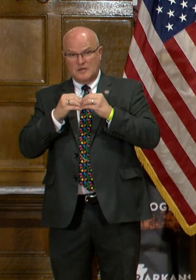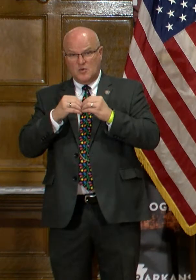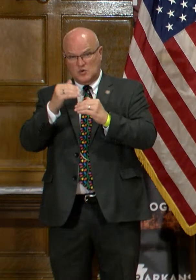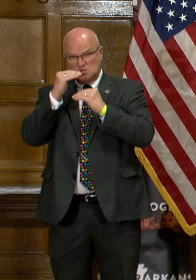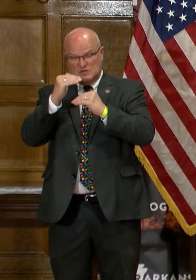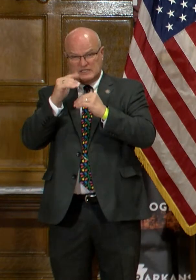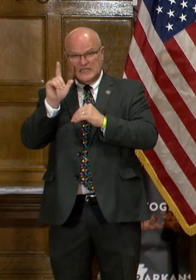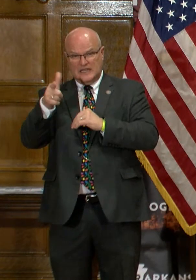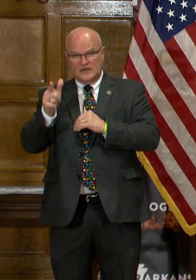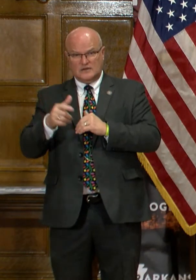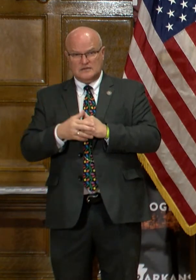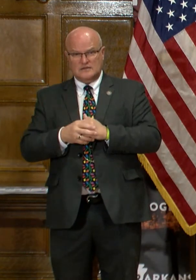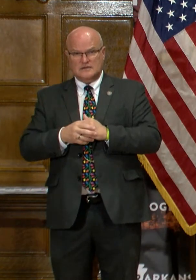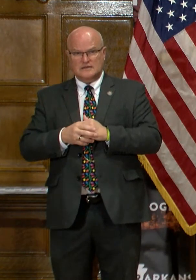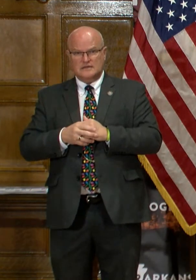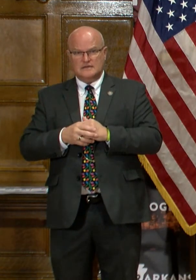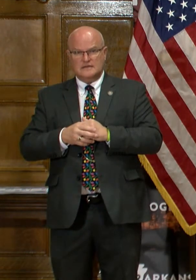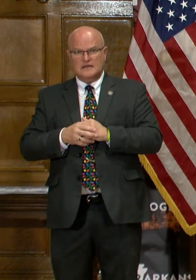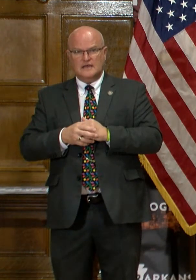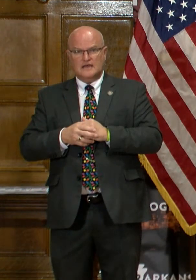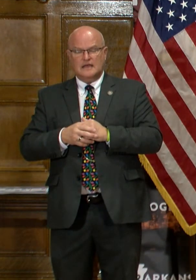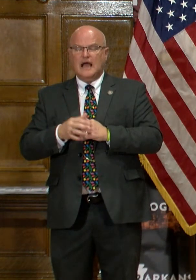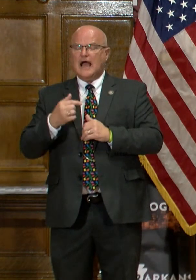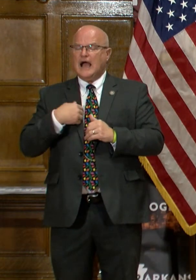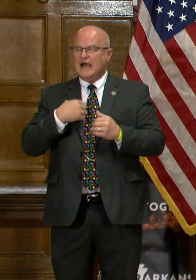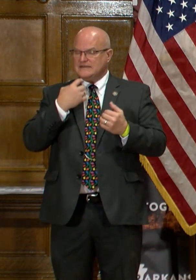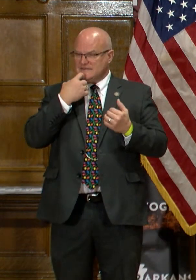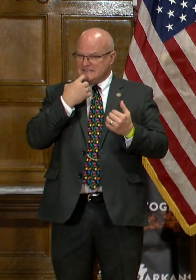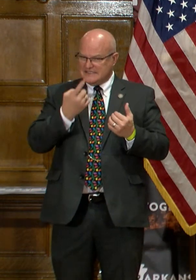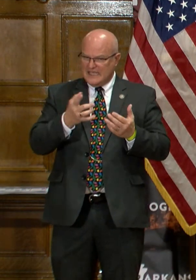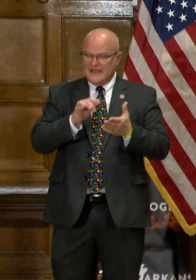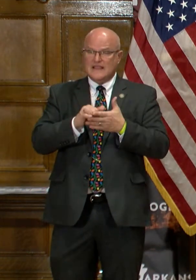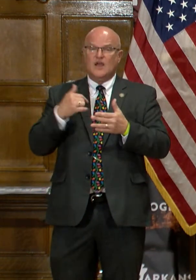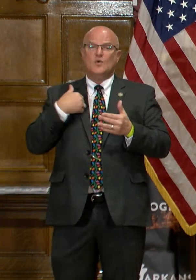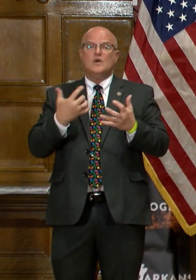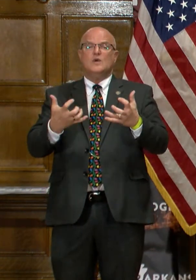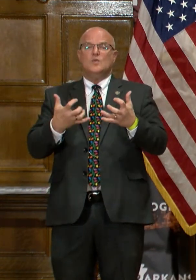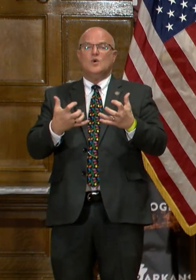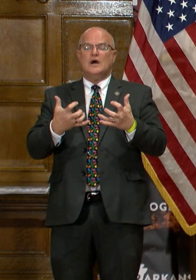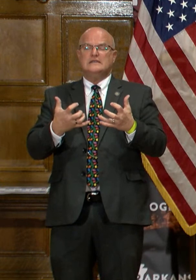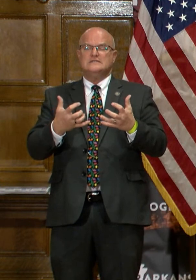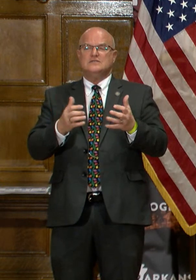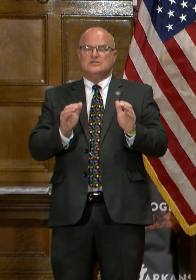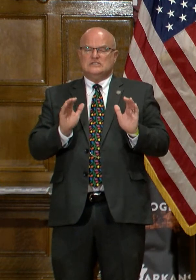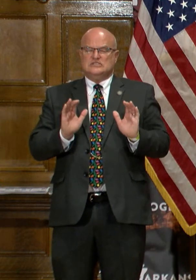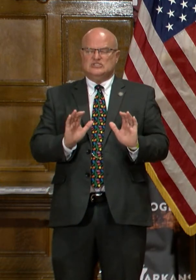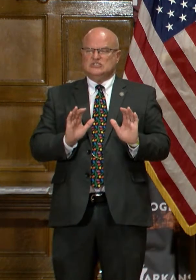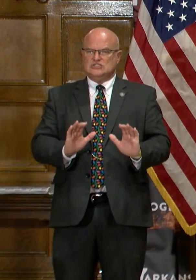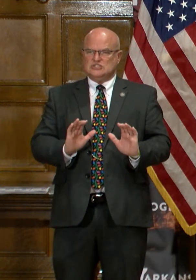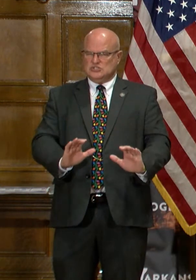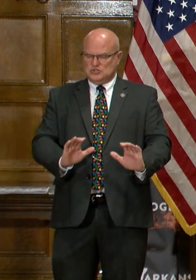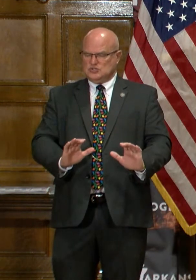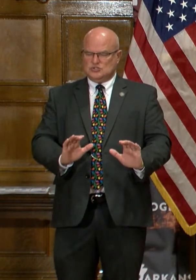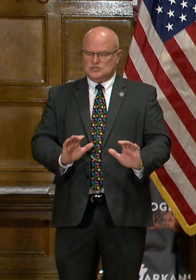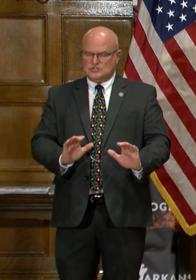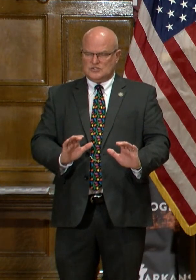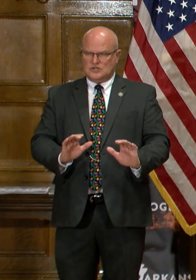restrictions, however? You know, I've indicated that we want to discourage